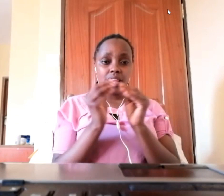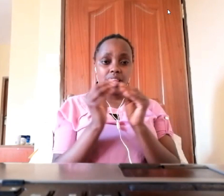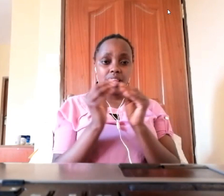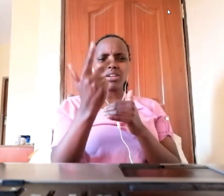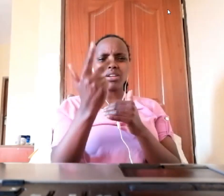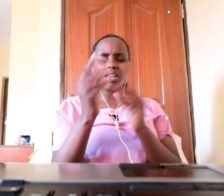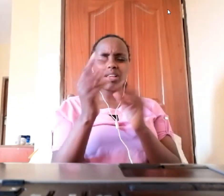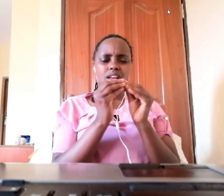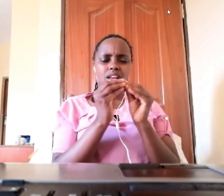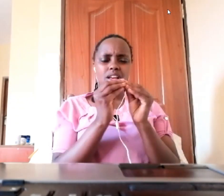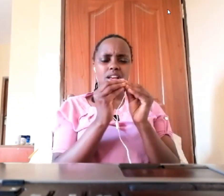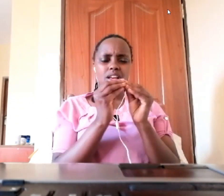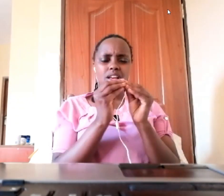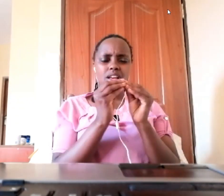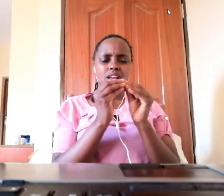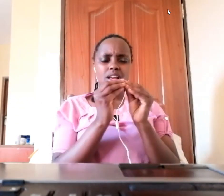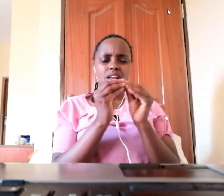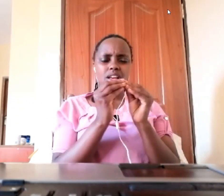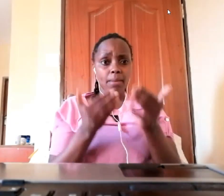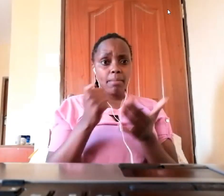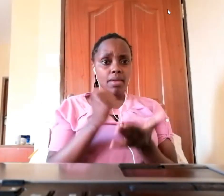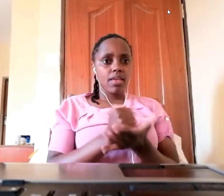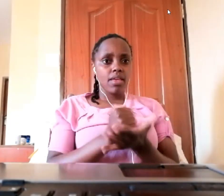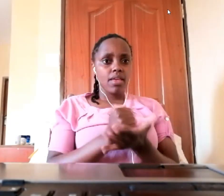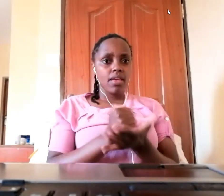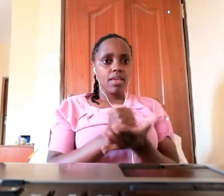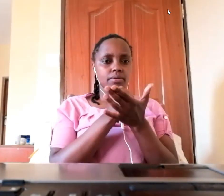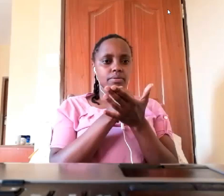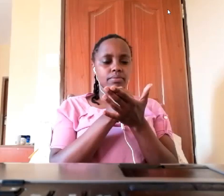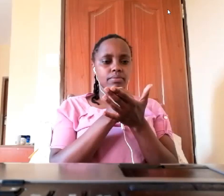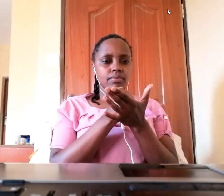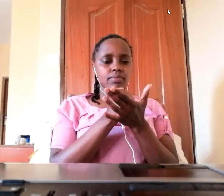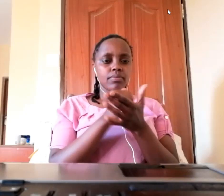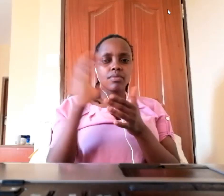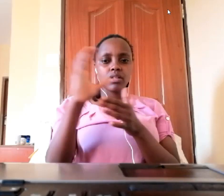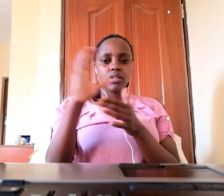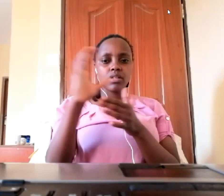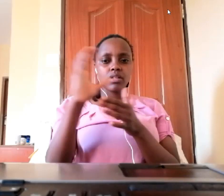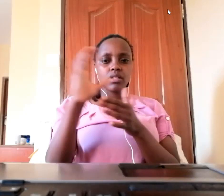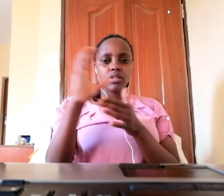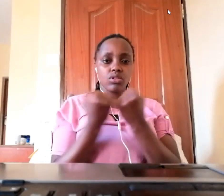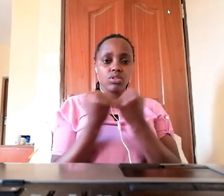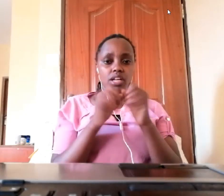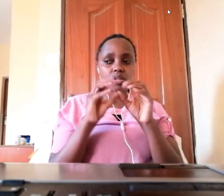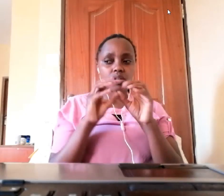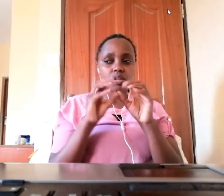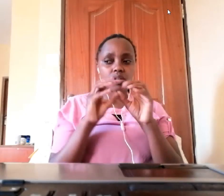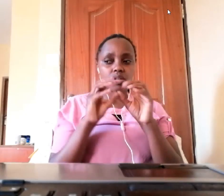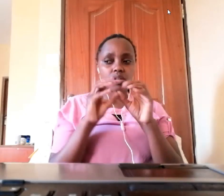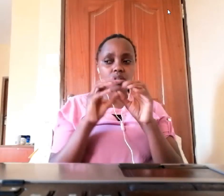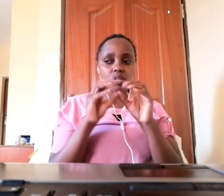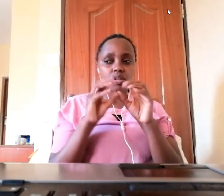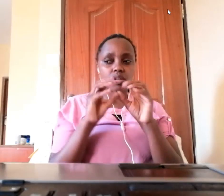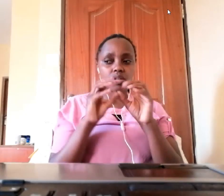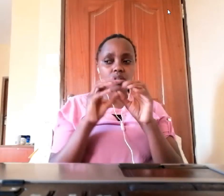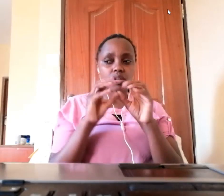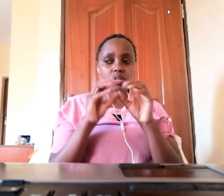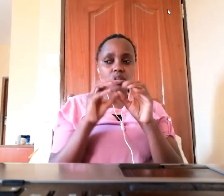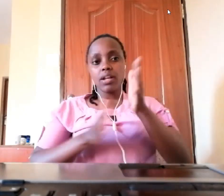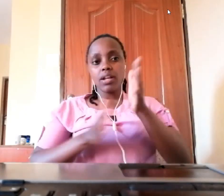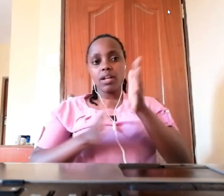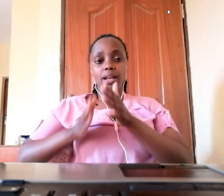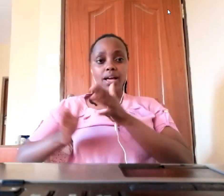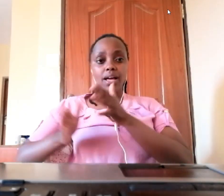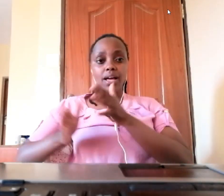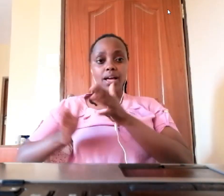sessions could also perhaps help civil society organization in programming or in planning